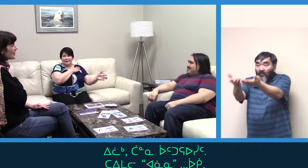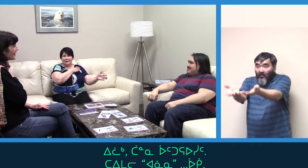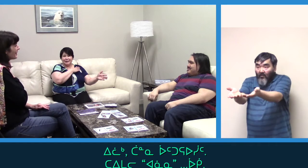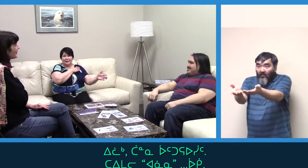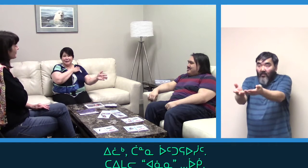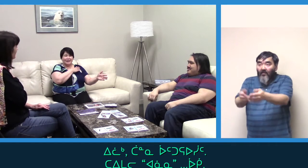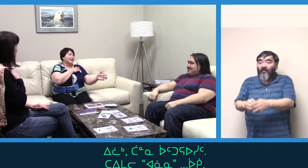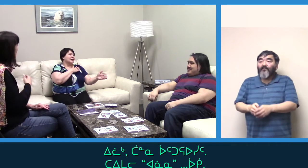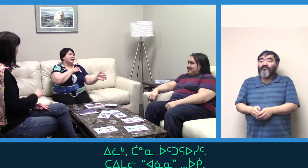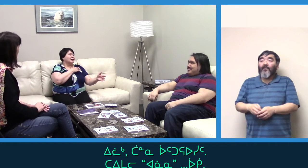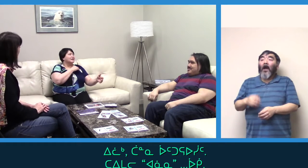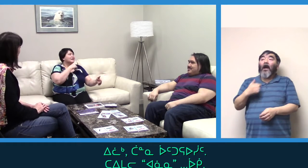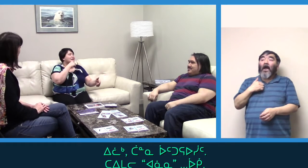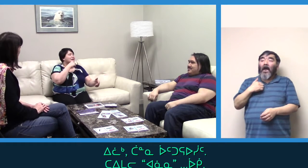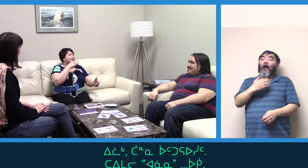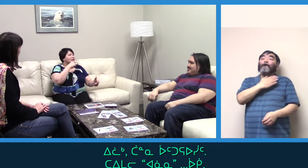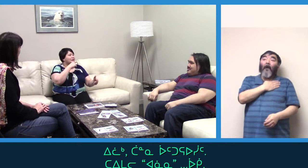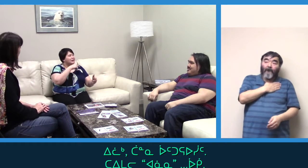Mom. Okay.